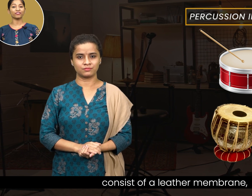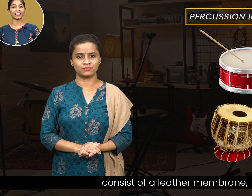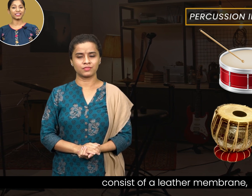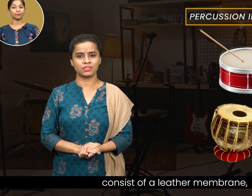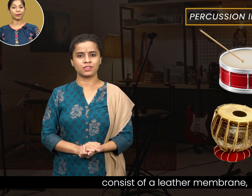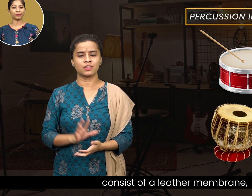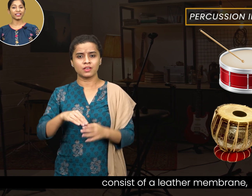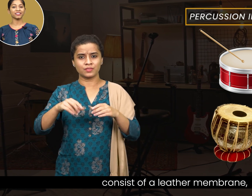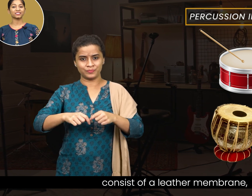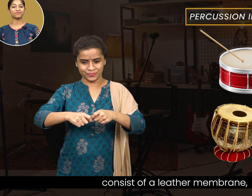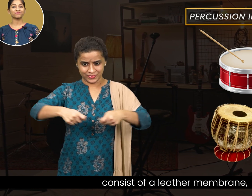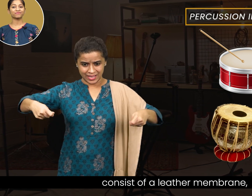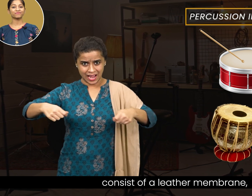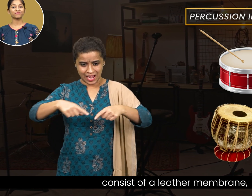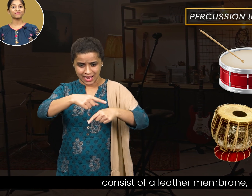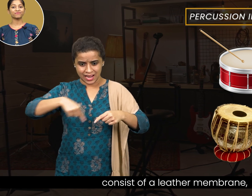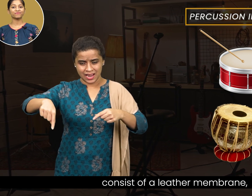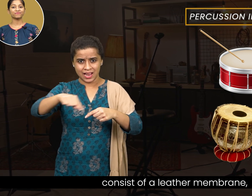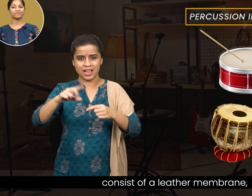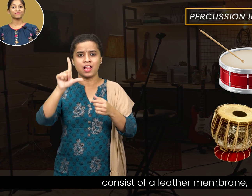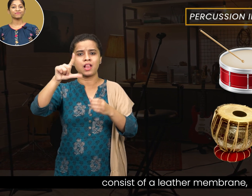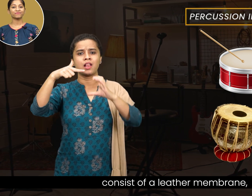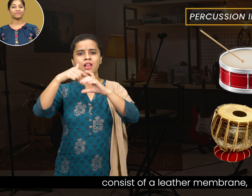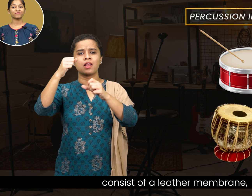consist of leather membrane,